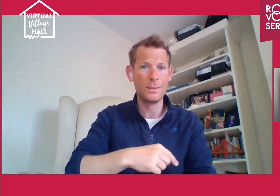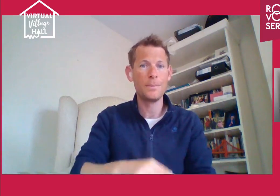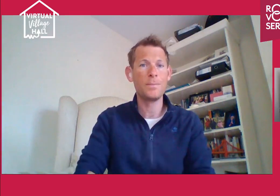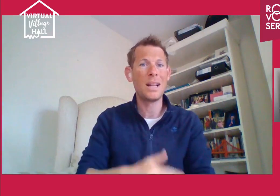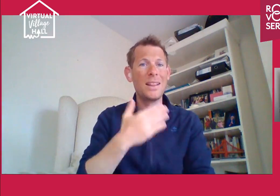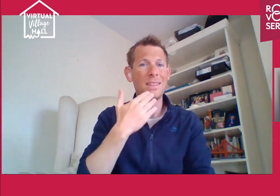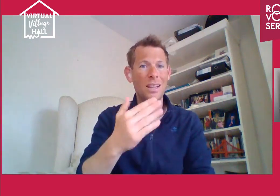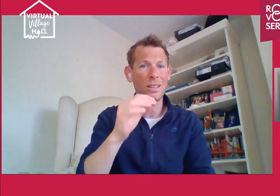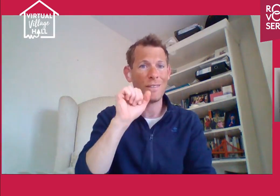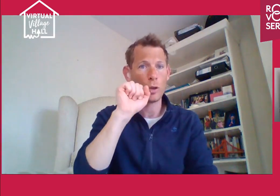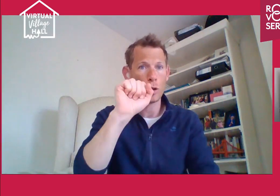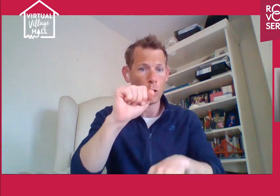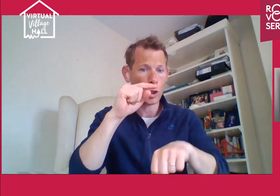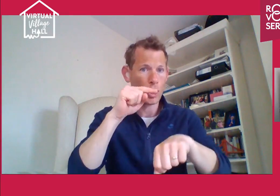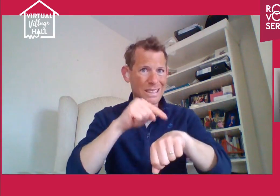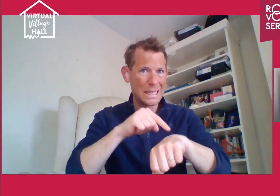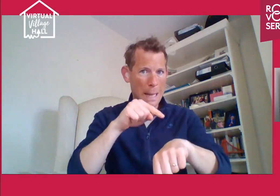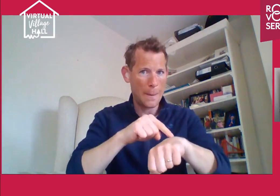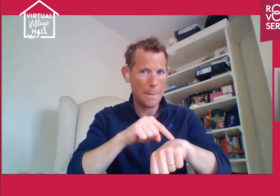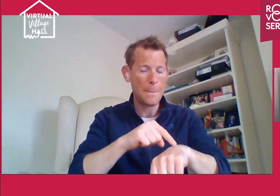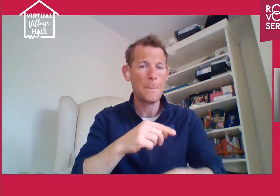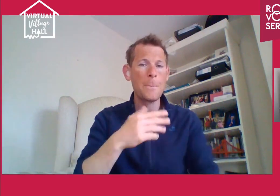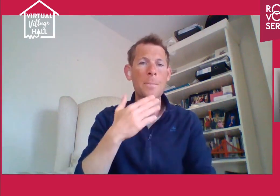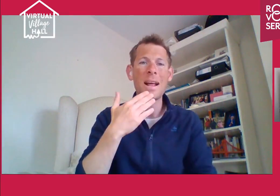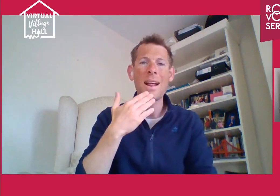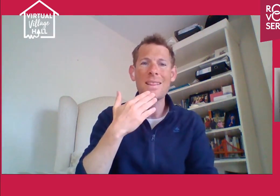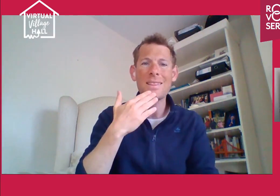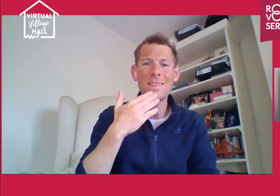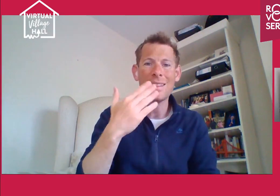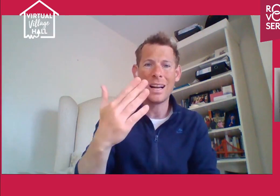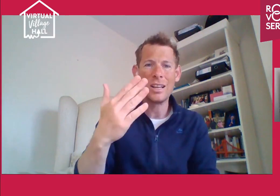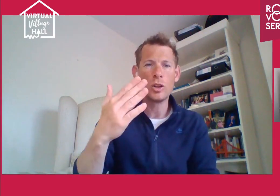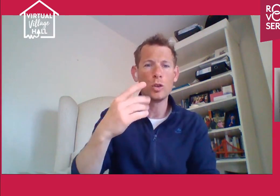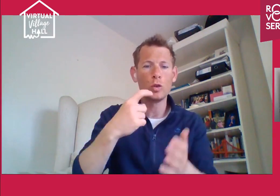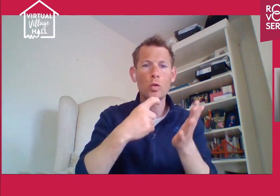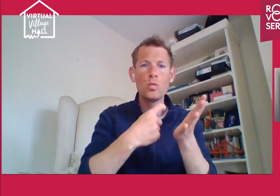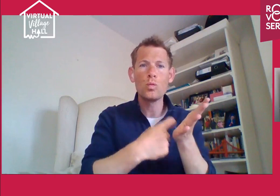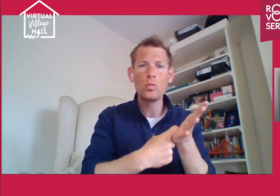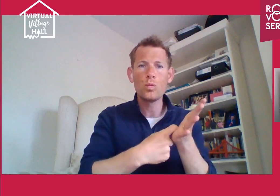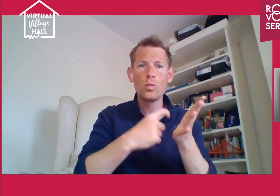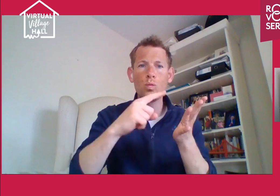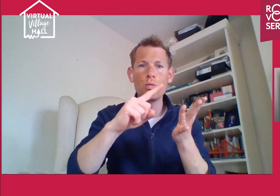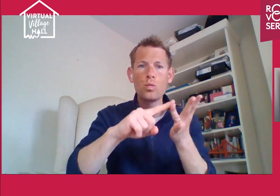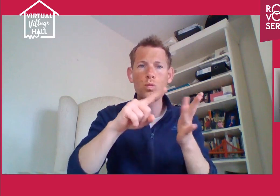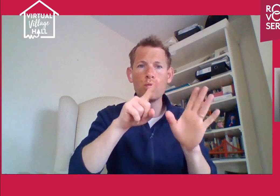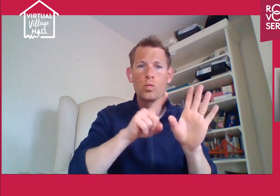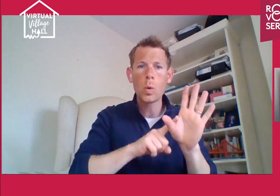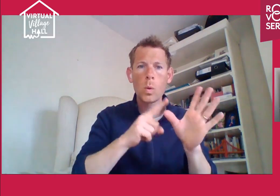All right, thank you so much for coming, and thank you so much for giving up your time. Really appreciate it.